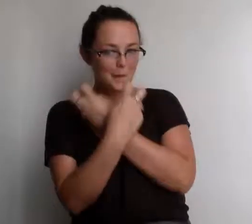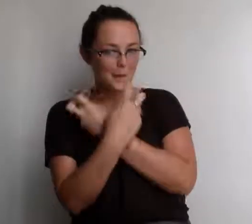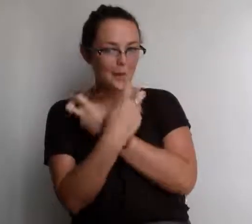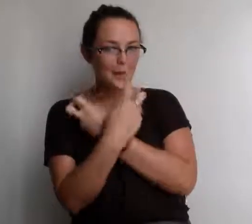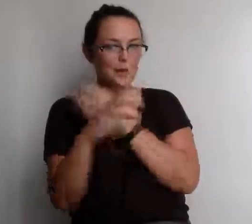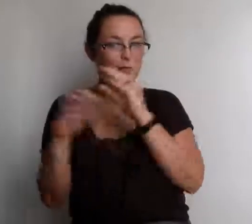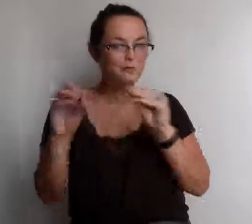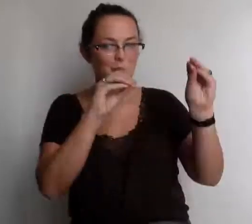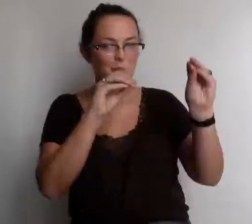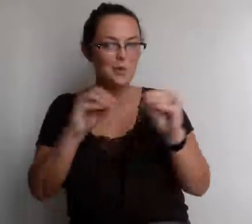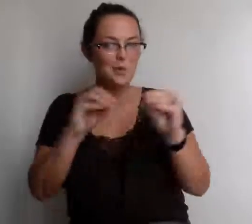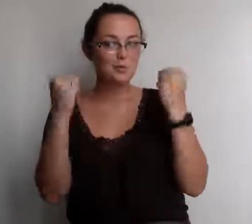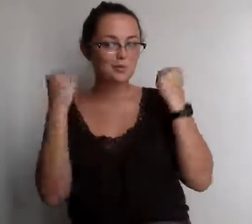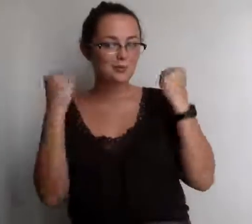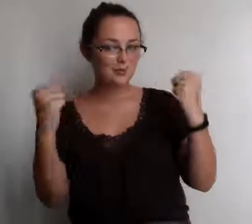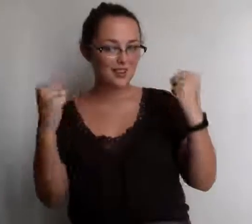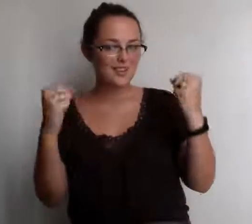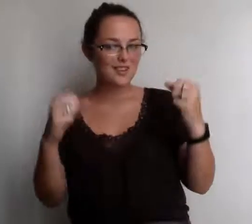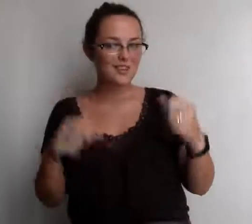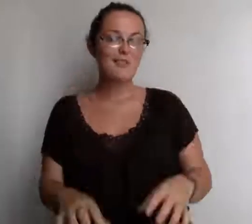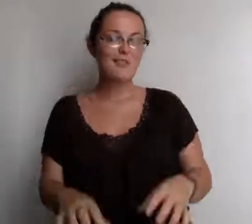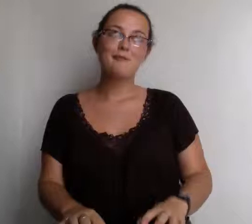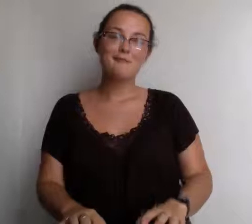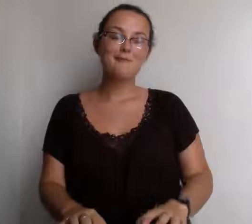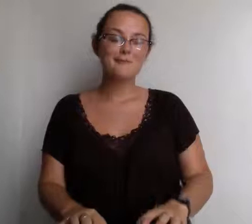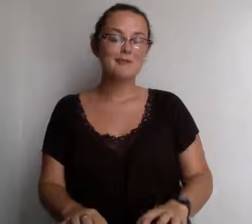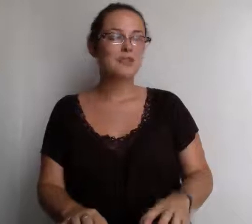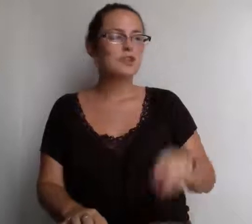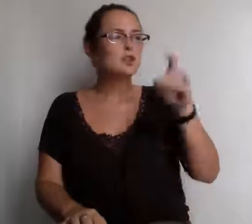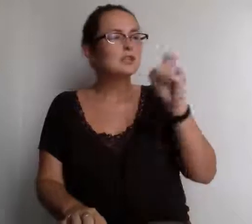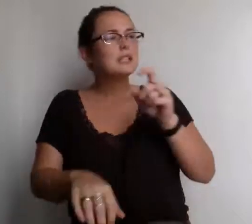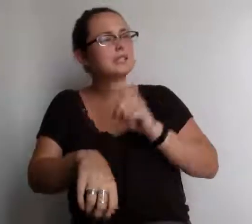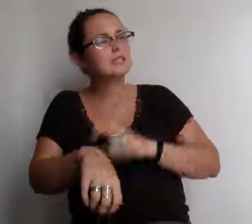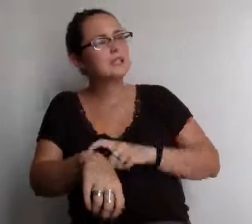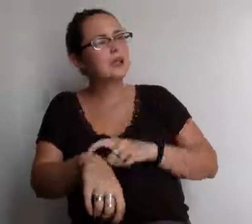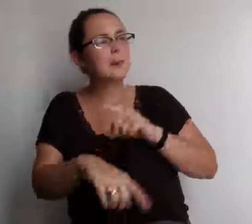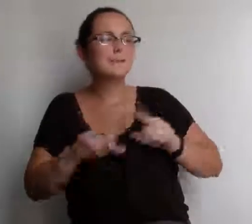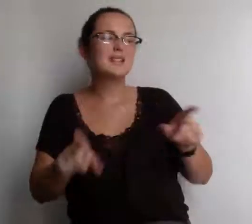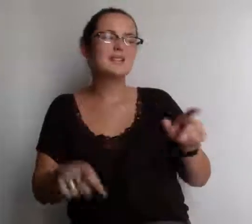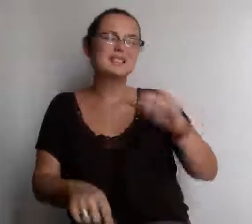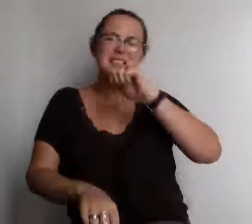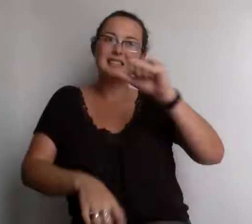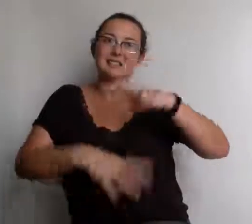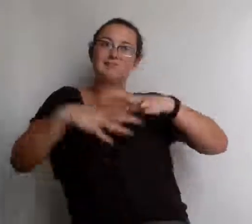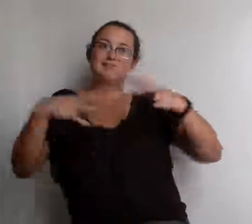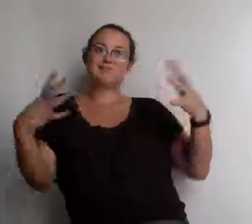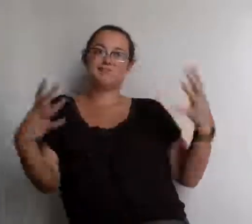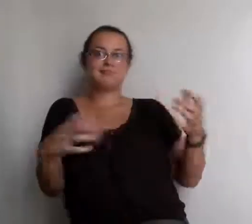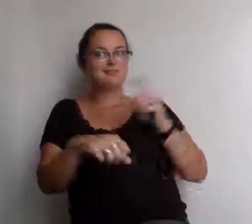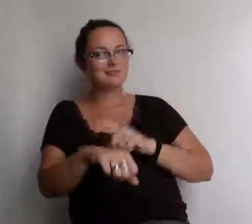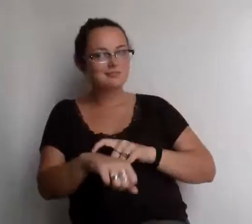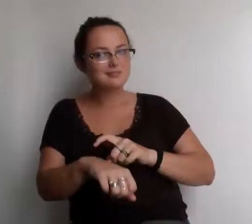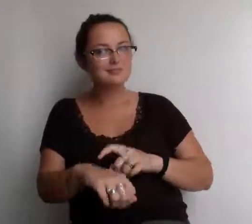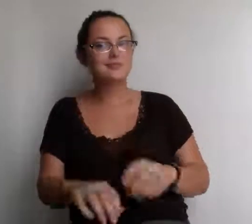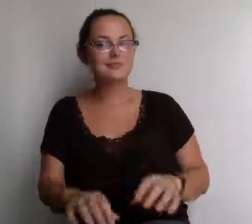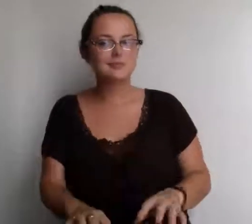assessing movement and strength. Oh, okay, so I don't have to go through every system individually on its own from head to toe. Not at all. The procedure takes